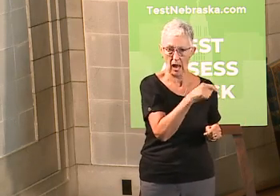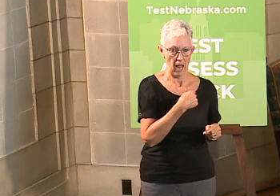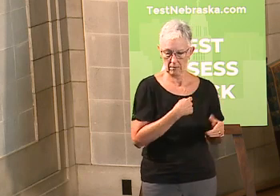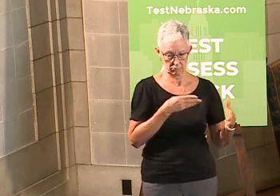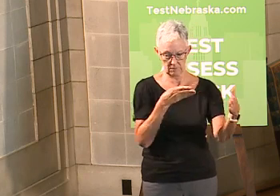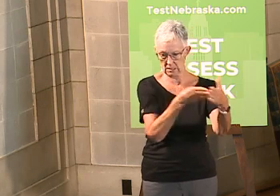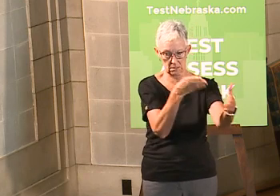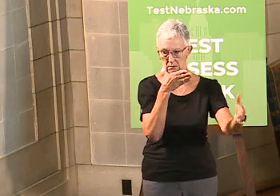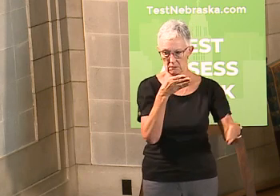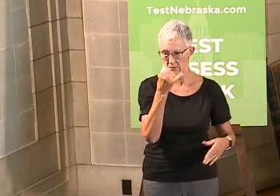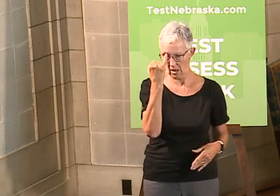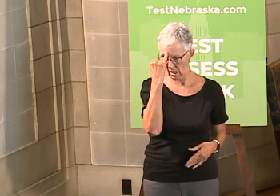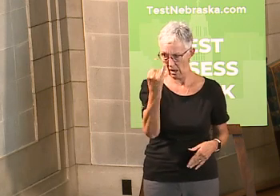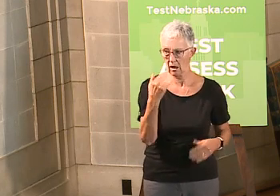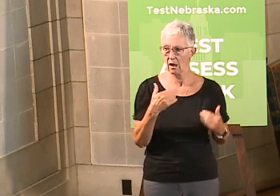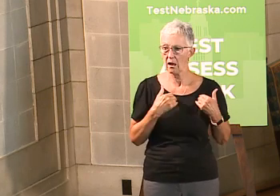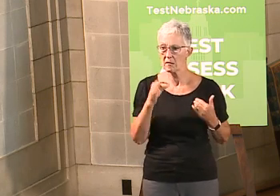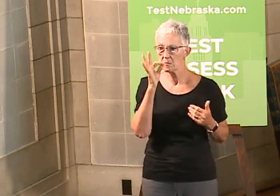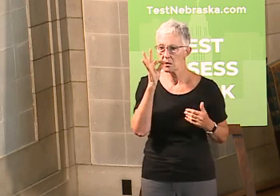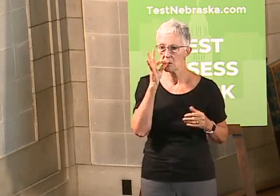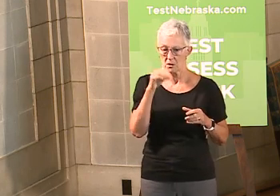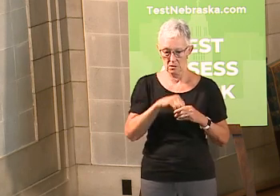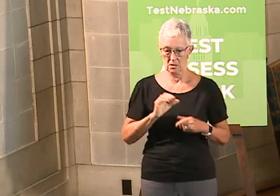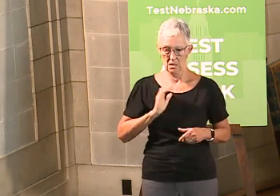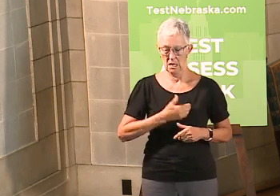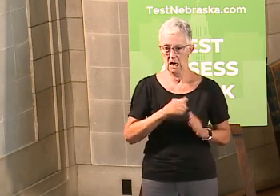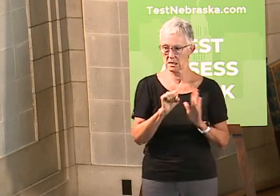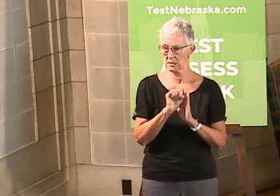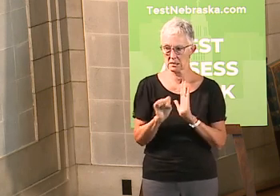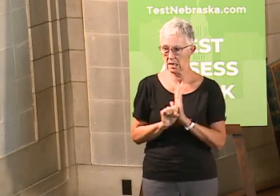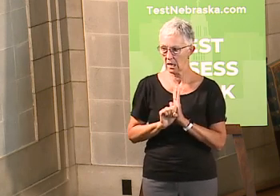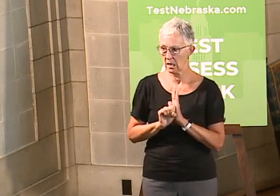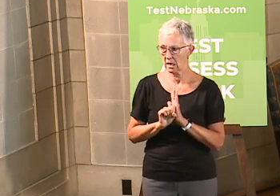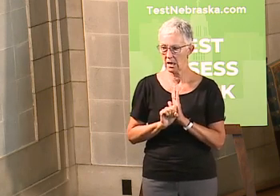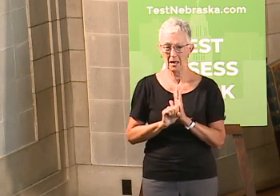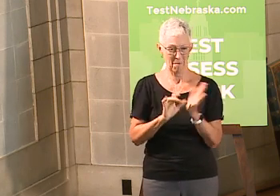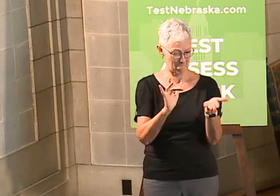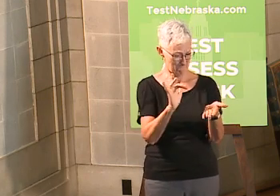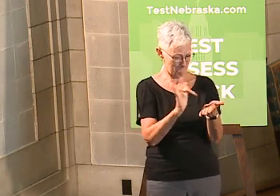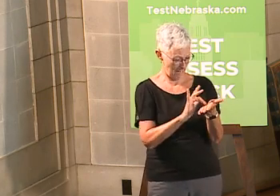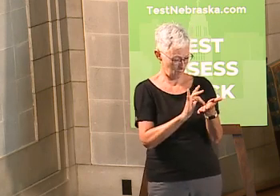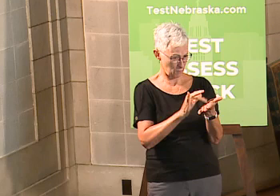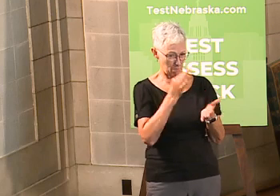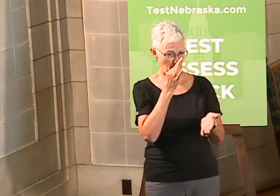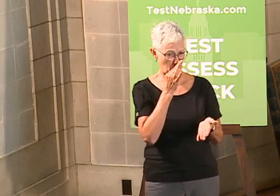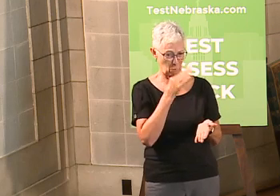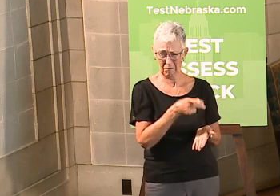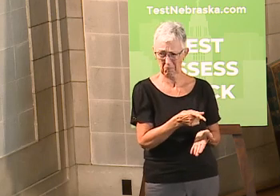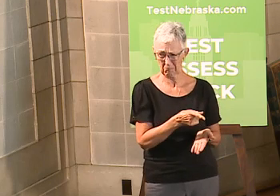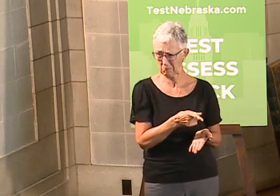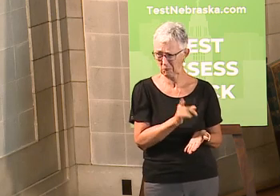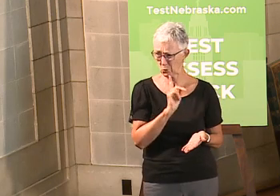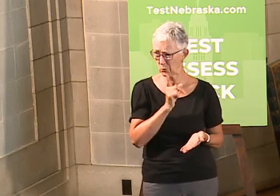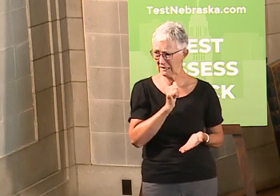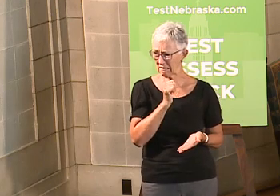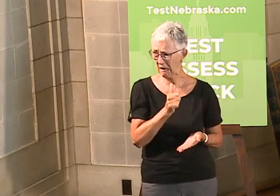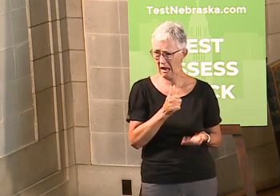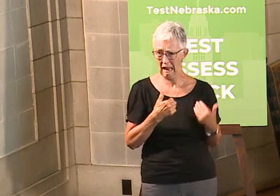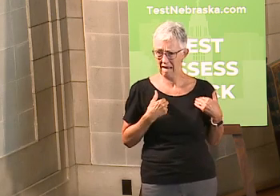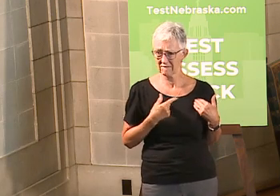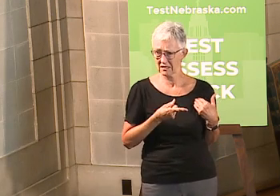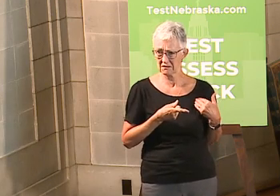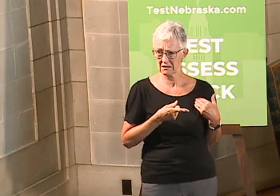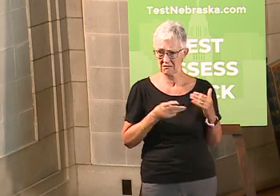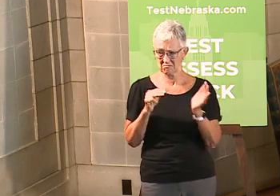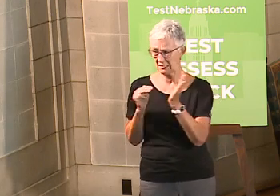having marijuana here in our state. There's no such thing as medical marijuana, and this was not something that was going to be prescribed by a doctor